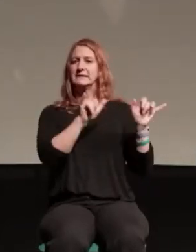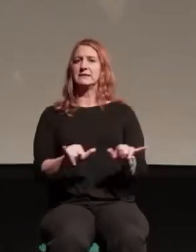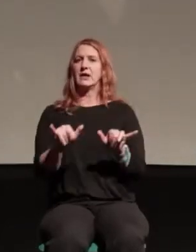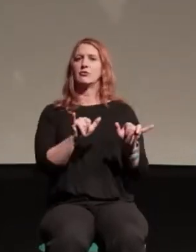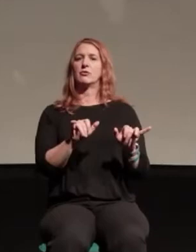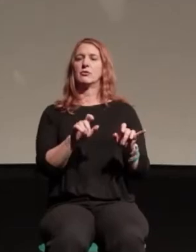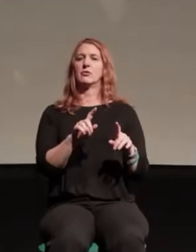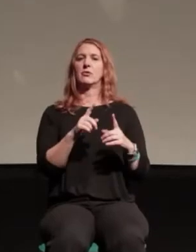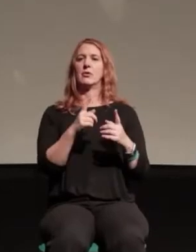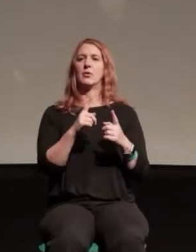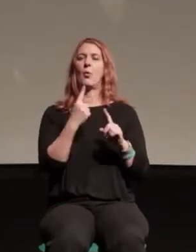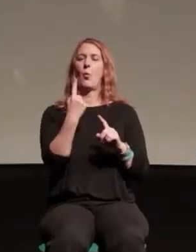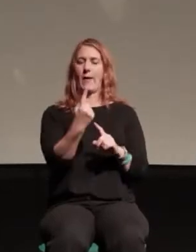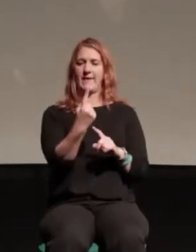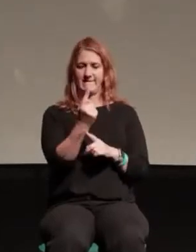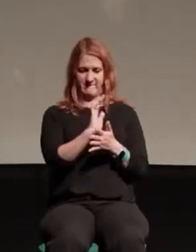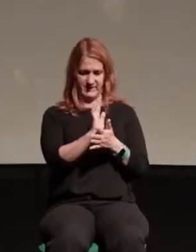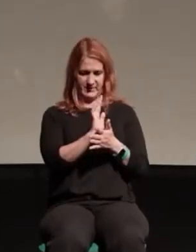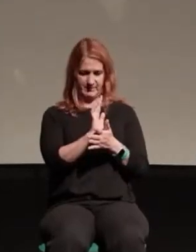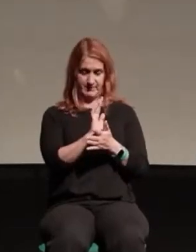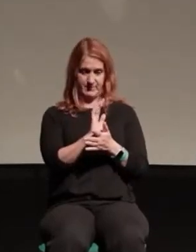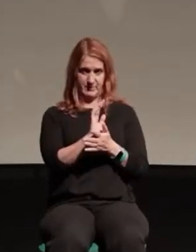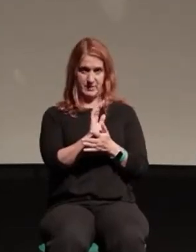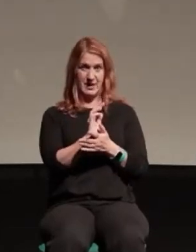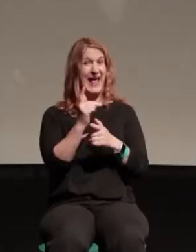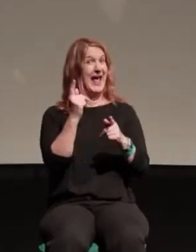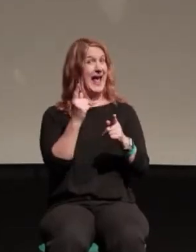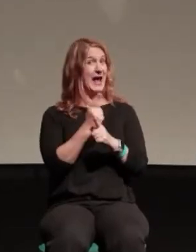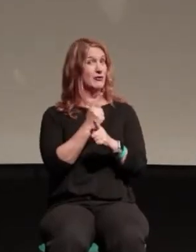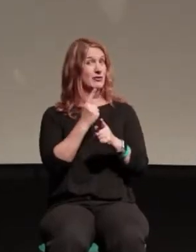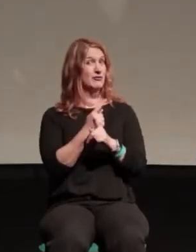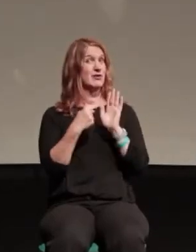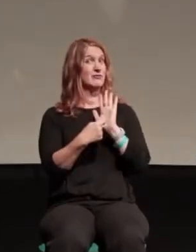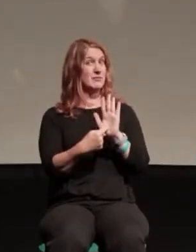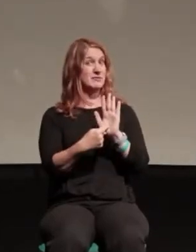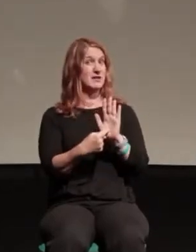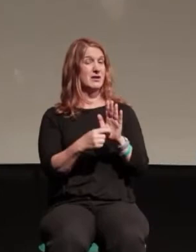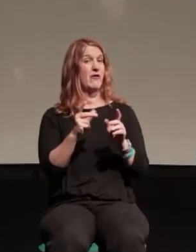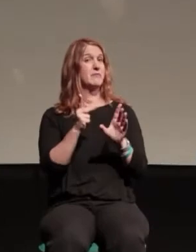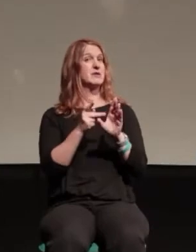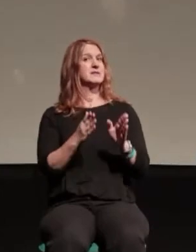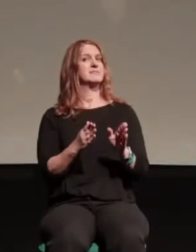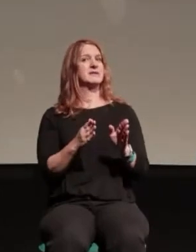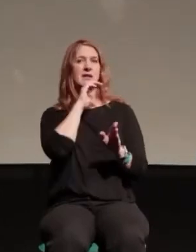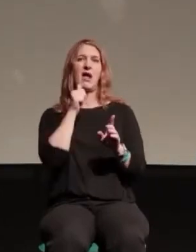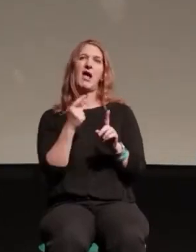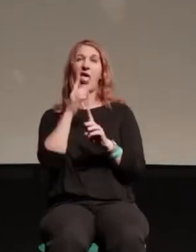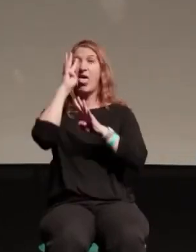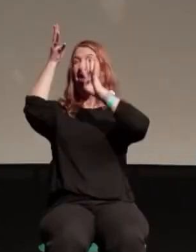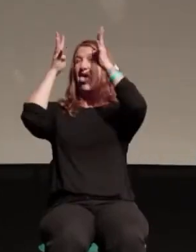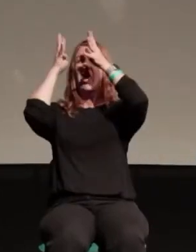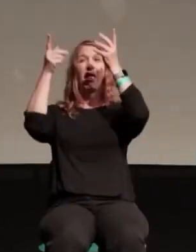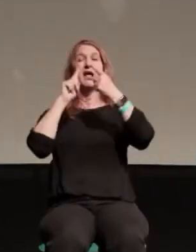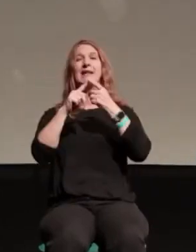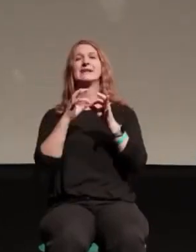we're committed to upholding. So one is accurately representing the quotations of your participants and not creating composite sentences